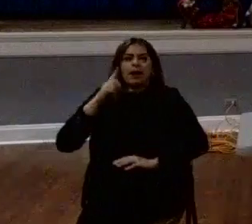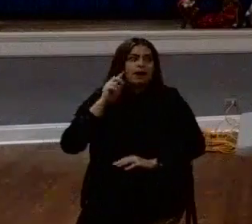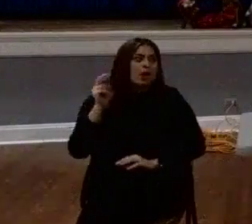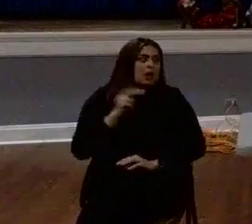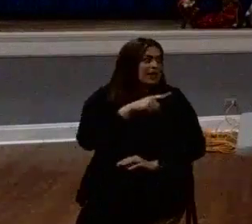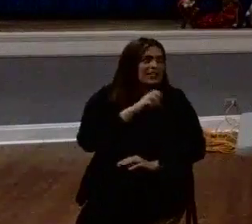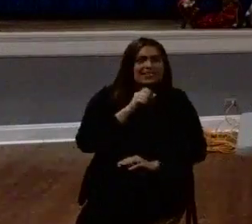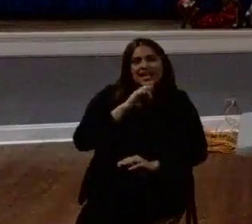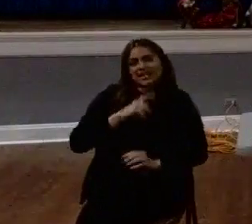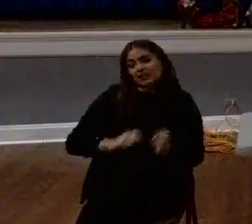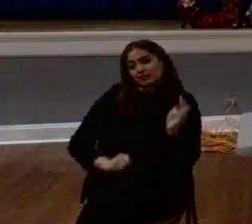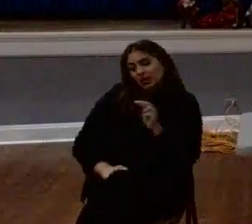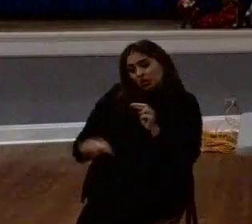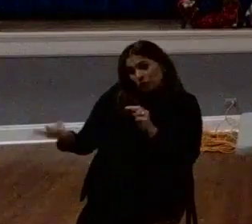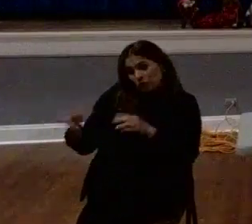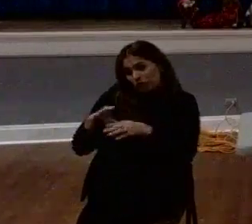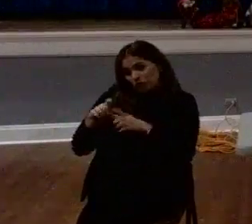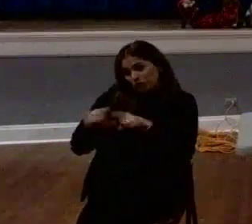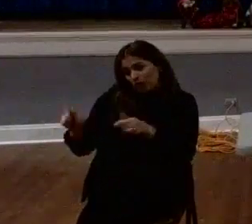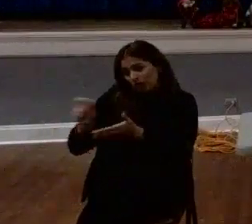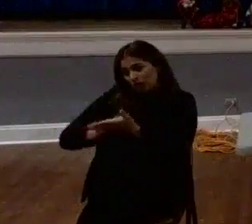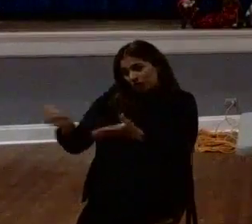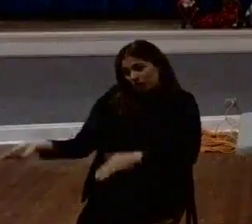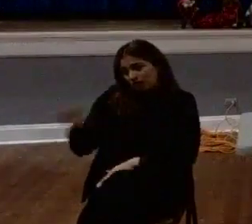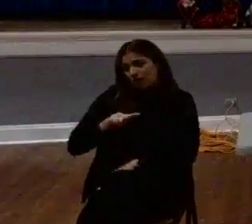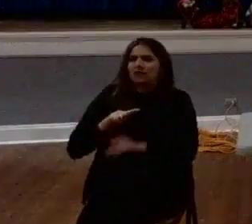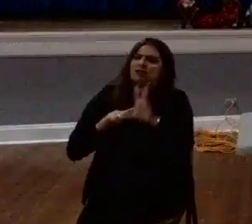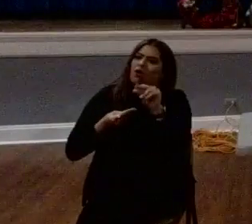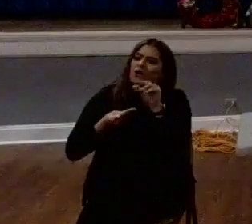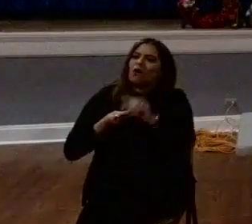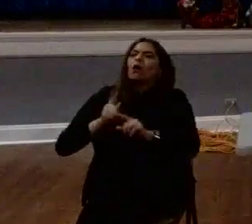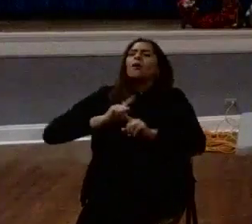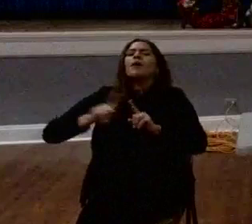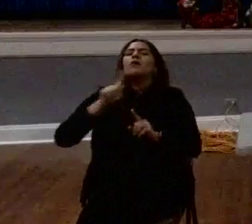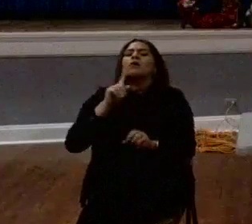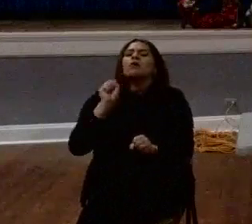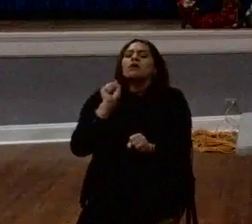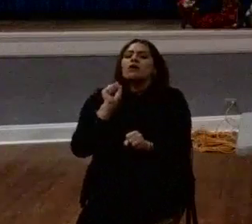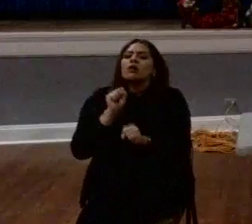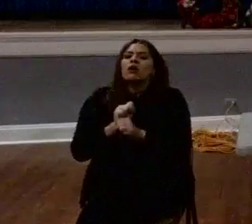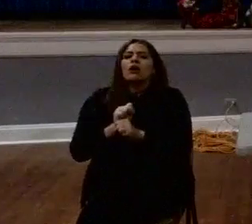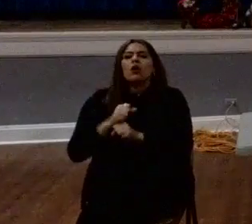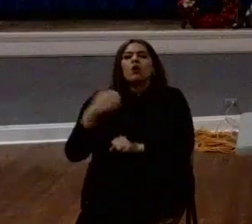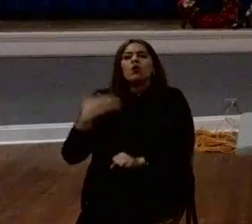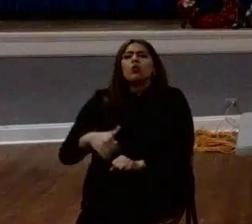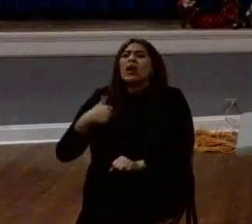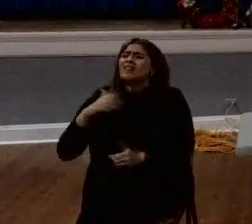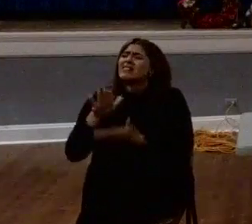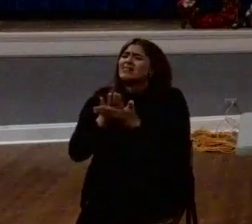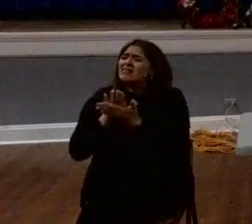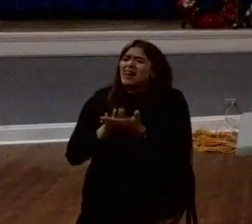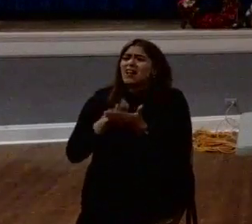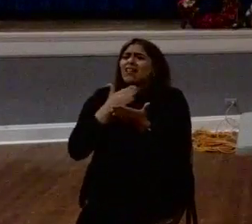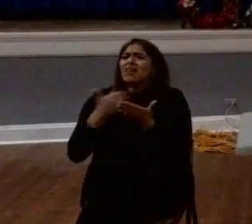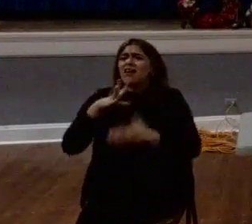the checks. But the reality of the situation is we want a lot of beautiful elements in